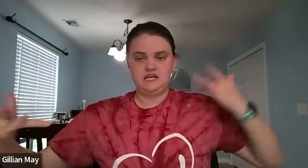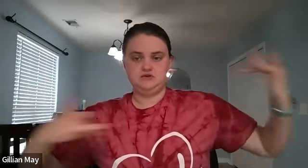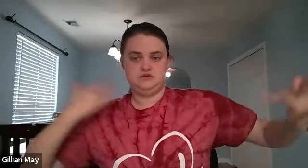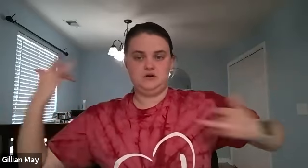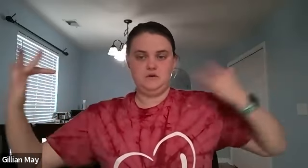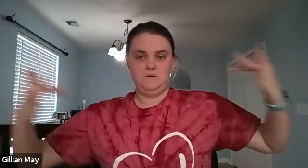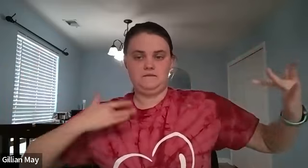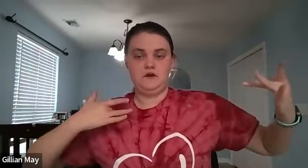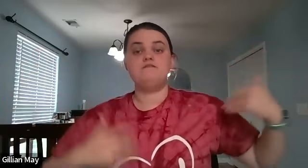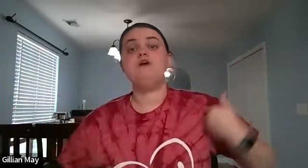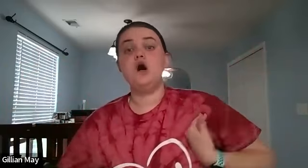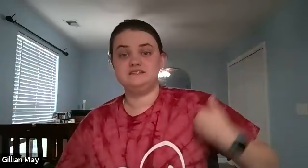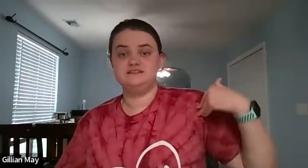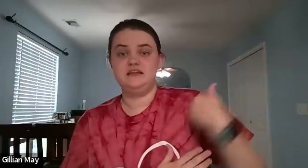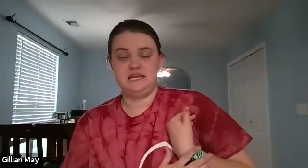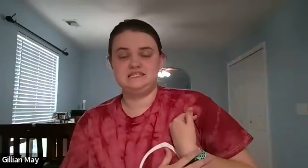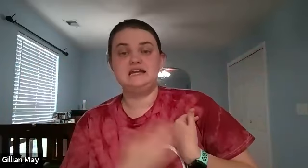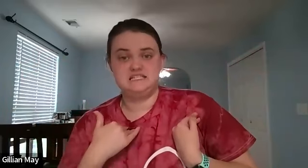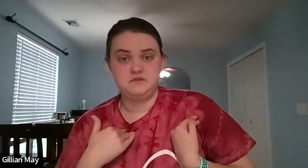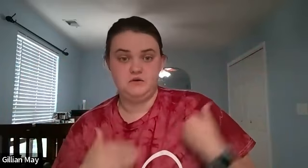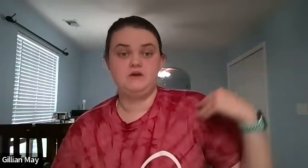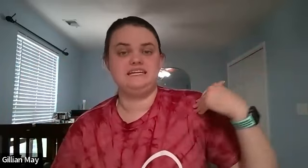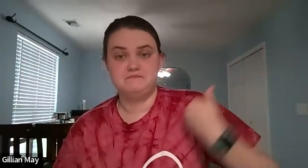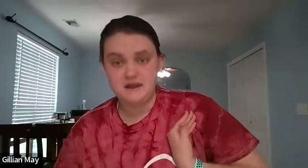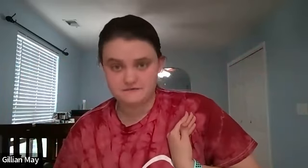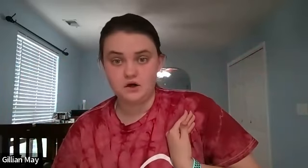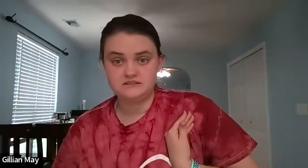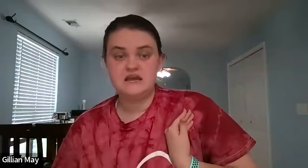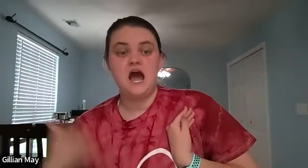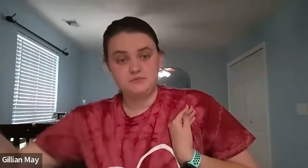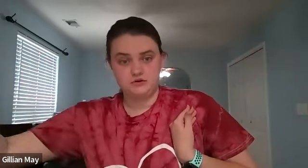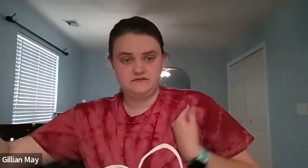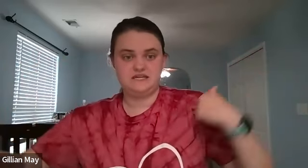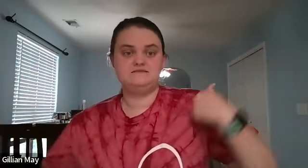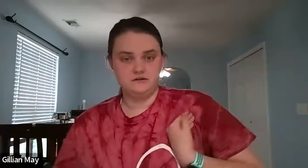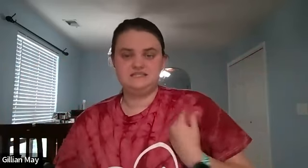you go fault. Like it's, I did something wrong. Like it's my fault. I broke the vase. Fault. Yeah.